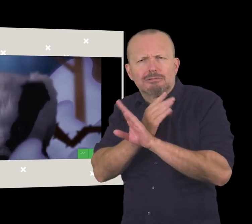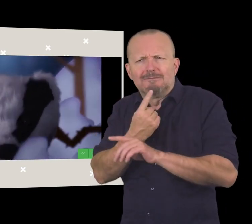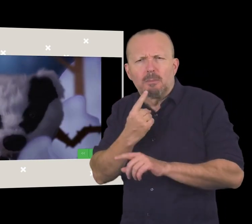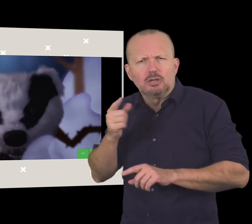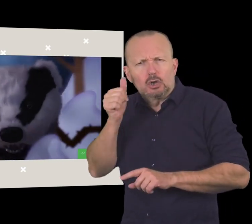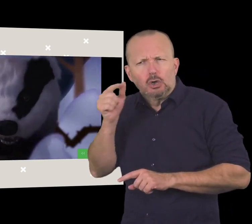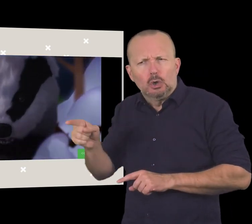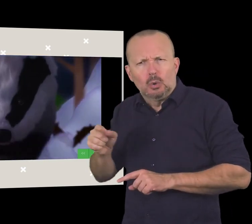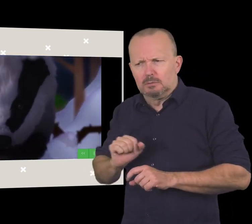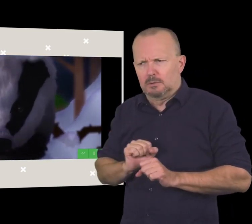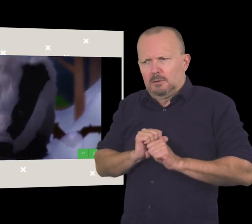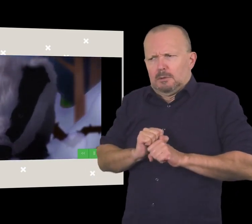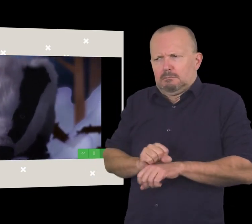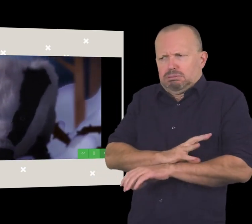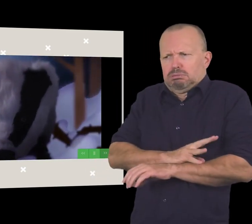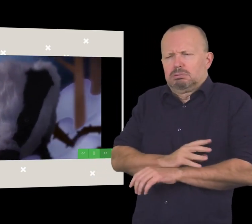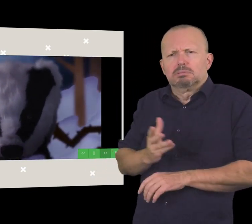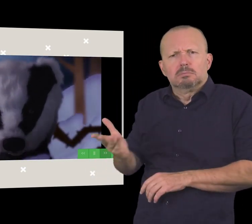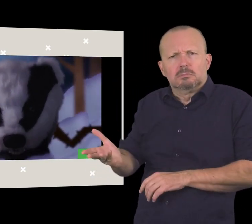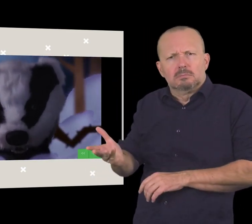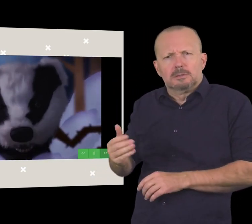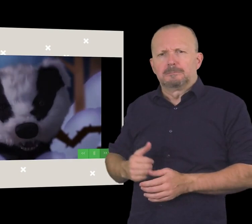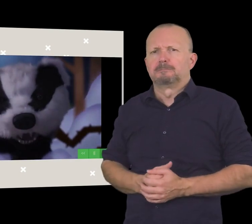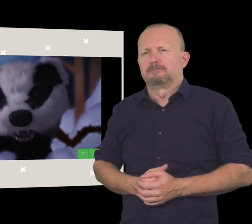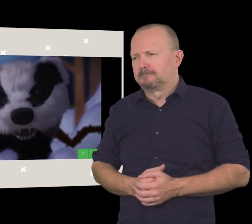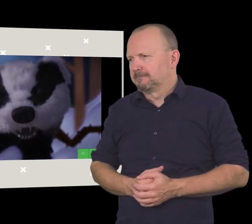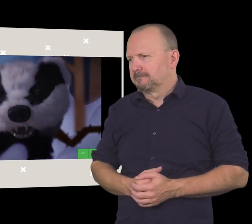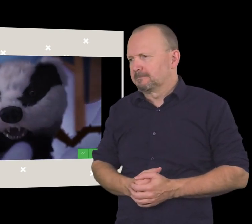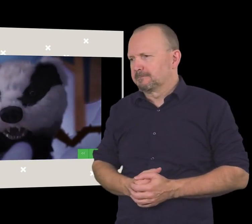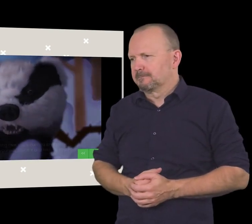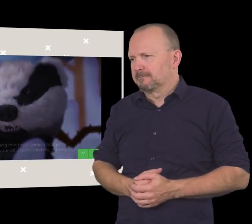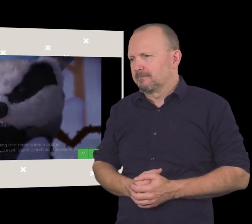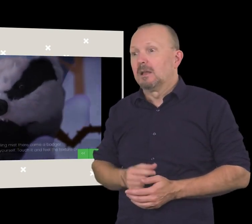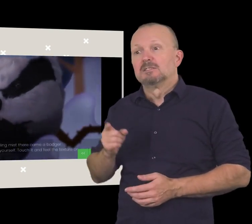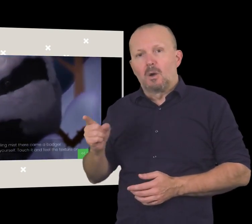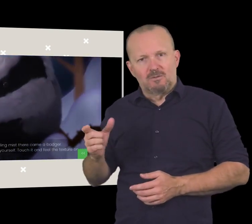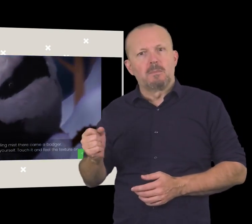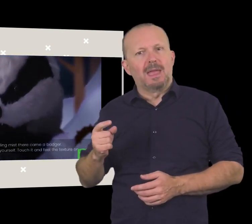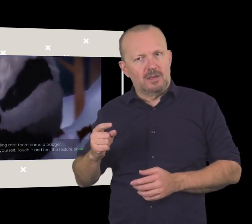give if you knew something the other person didn't. It was quite chilling.